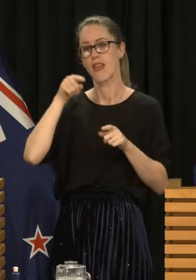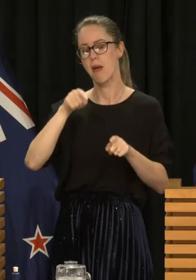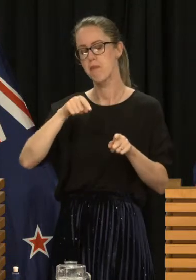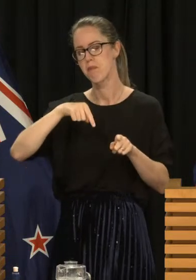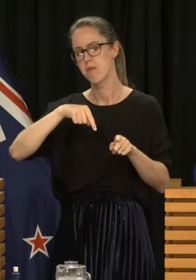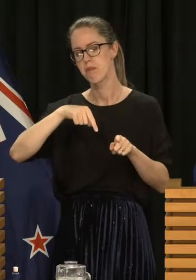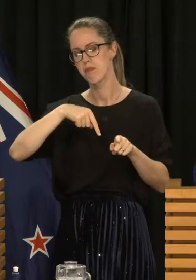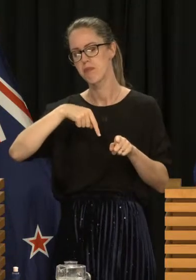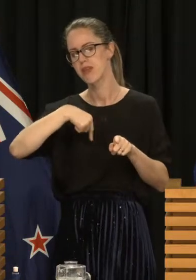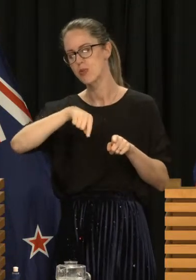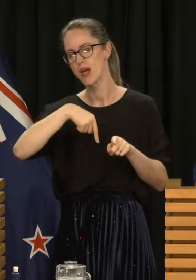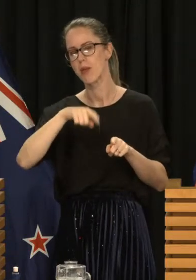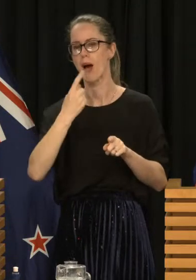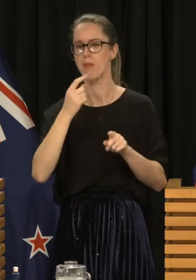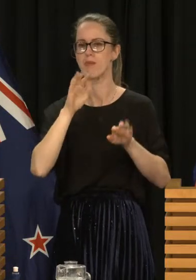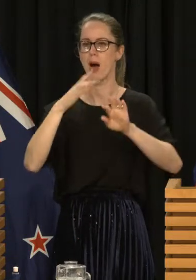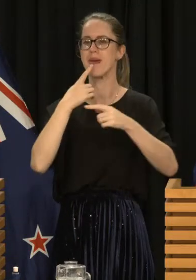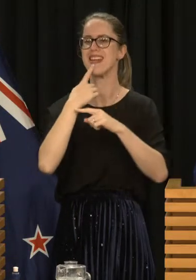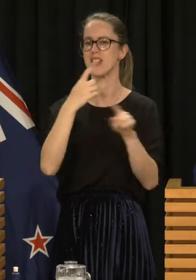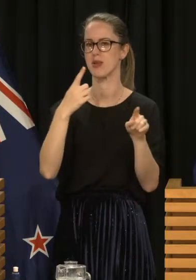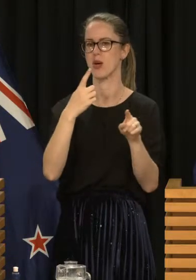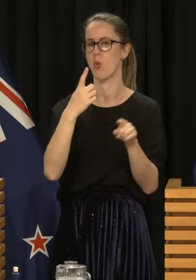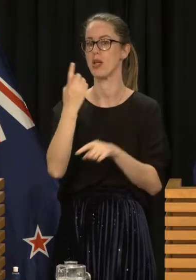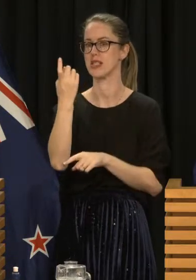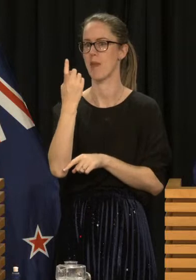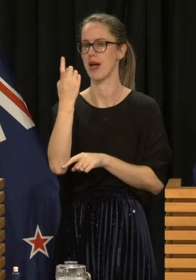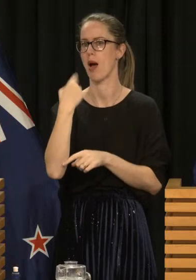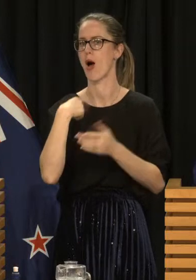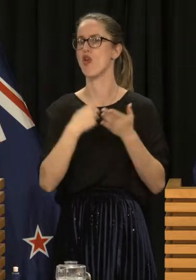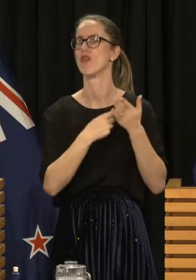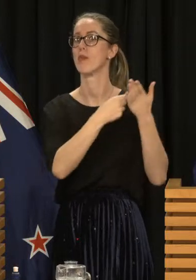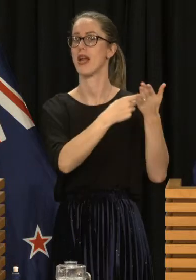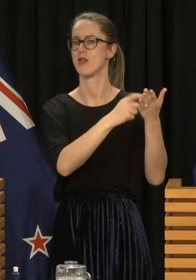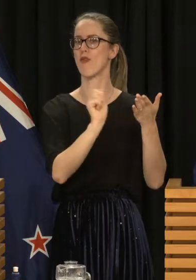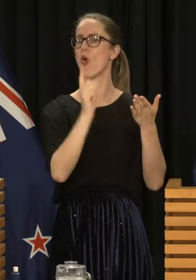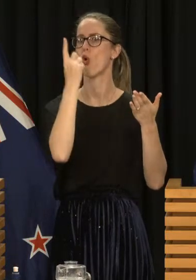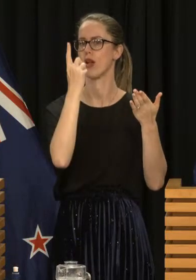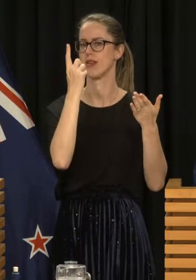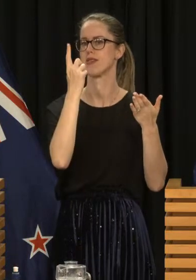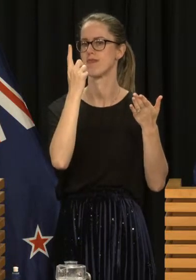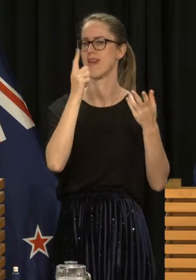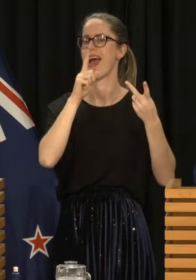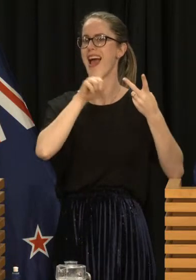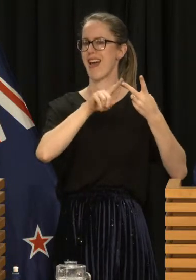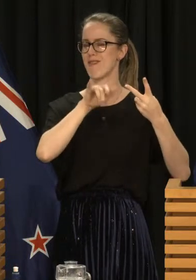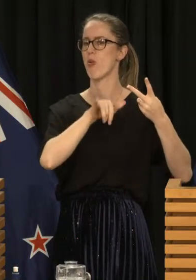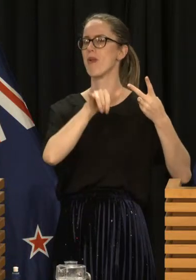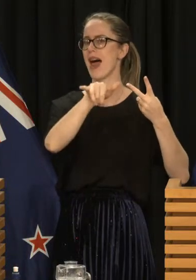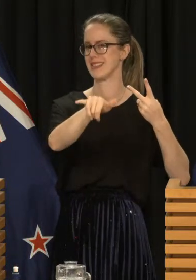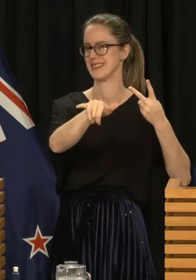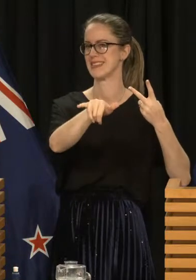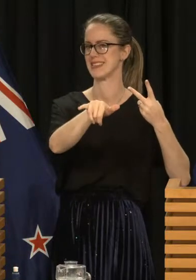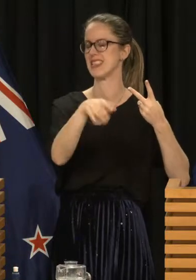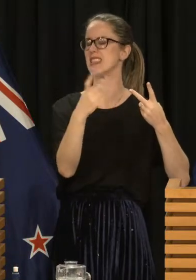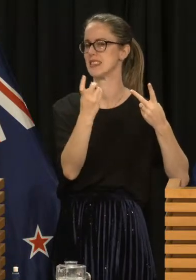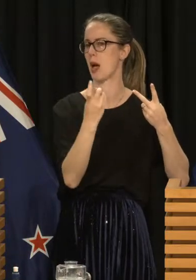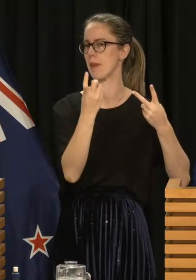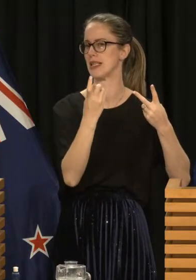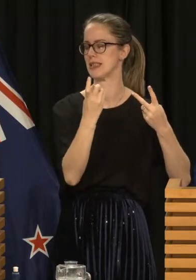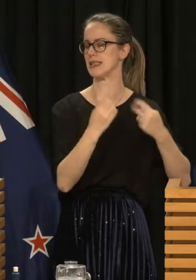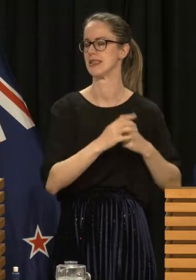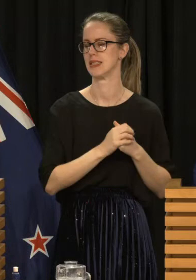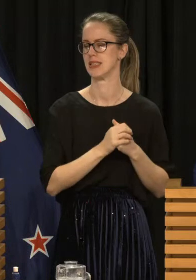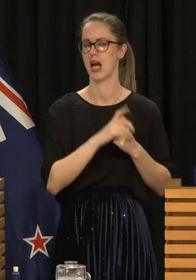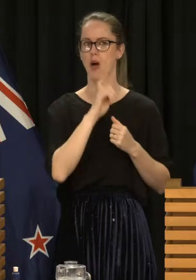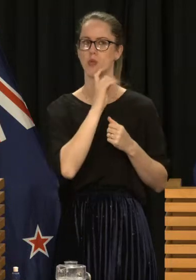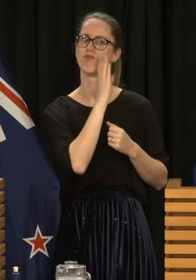week or so, but I'm just making the announcement around what I'm recommending for Auckland and for plane travel. I'll